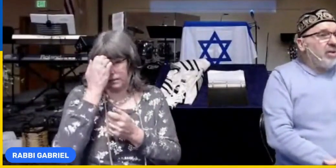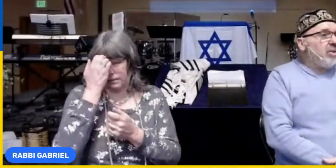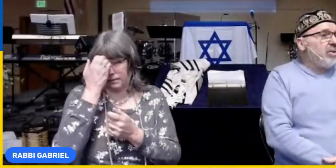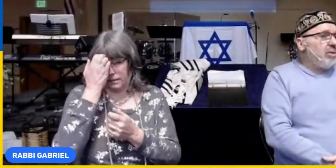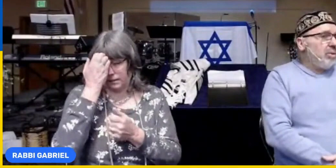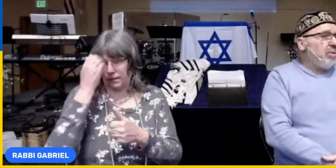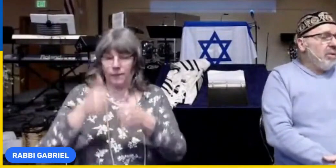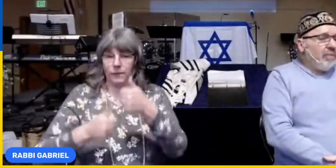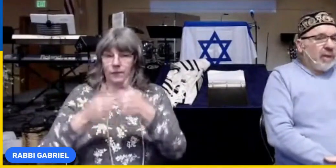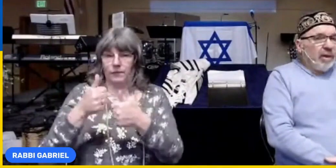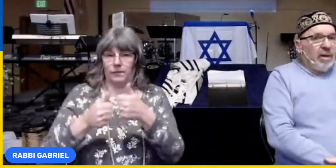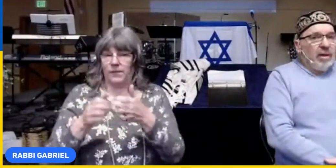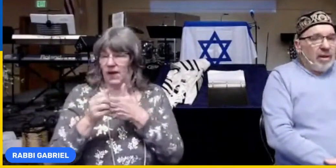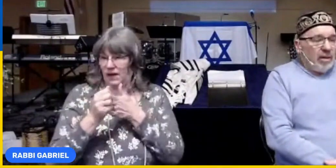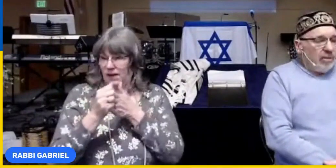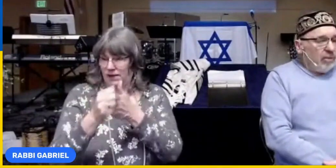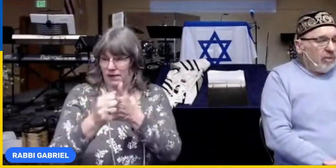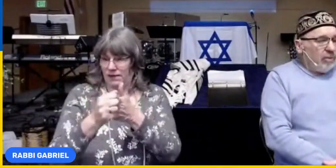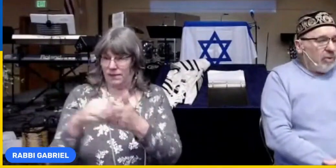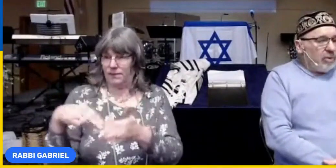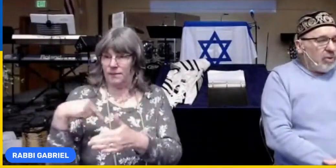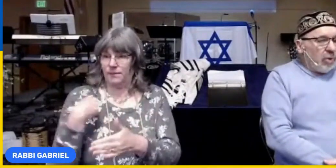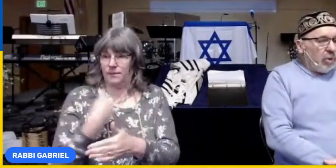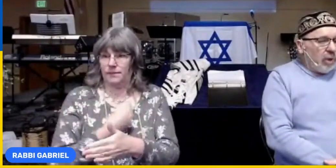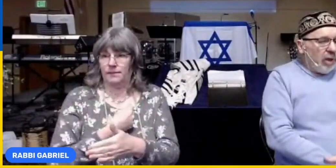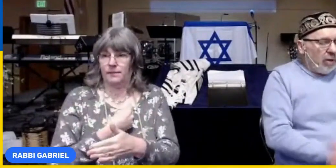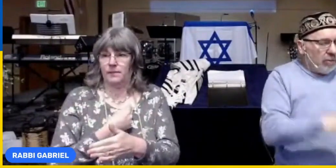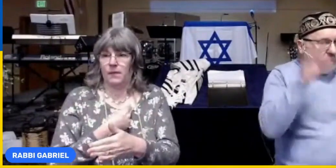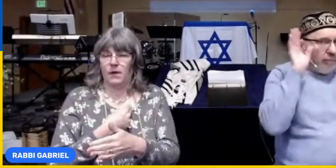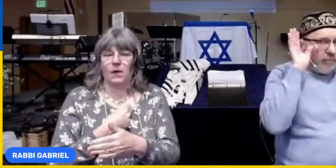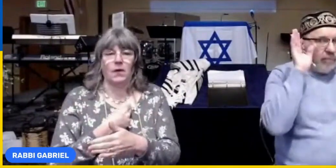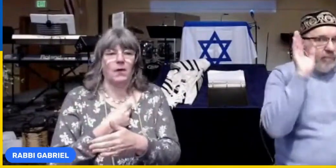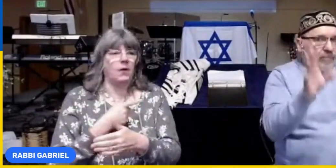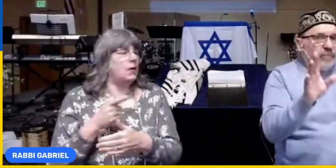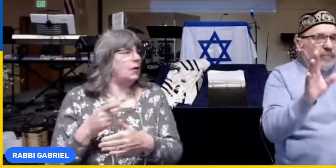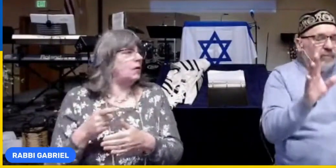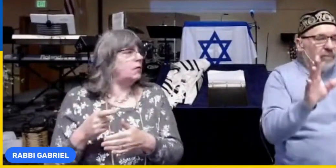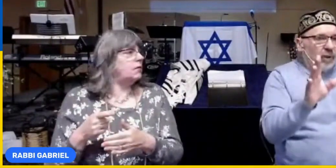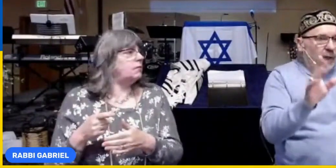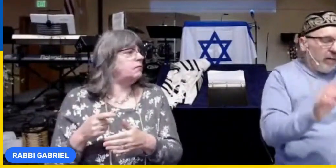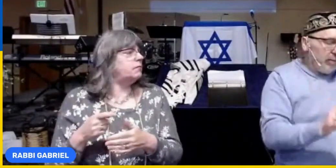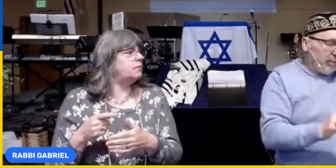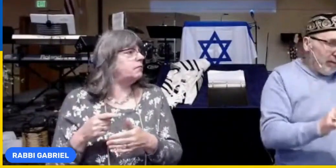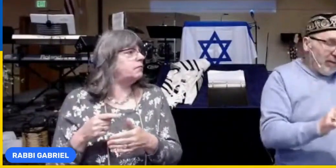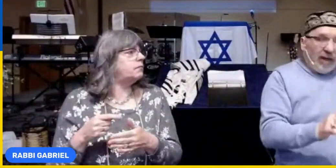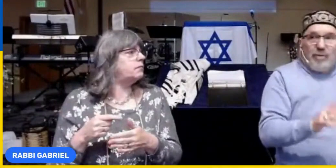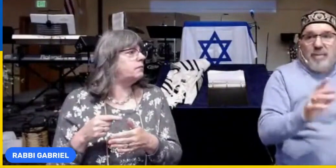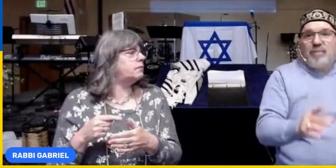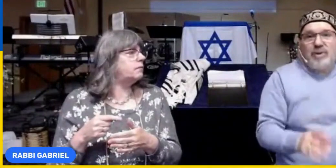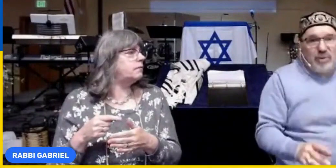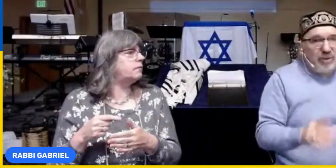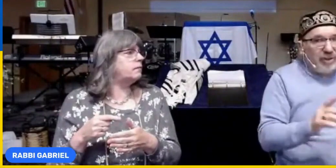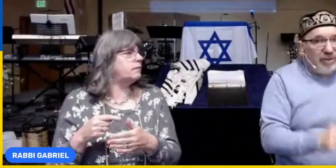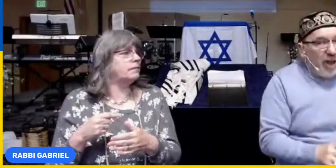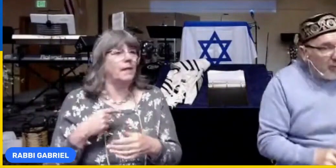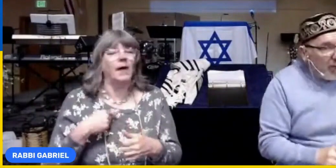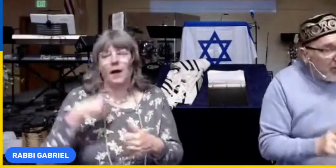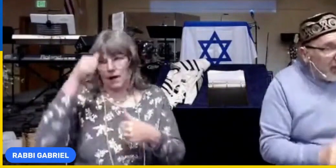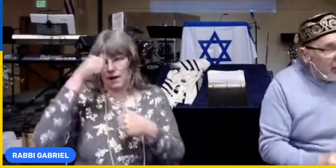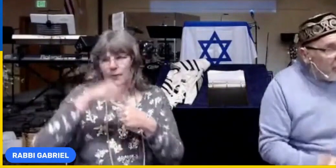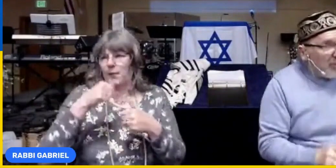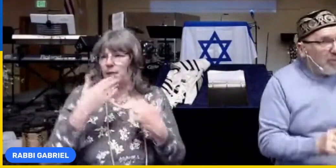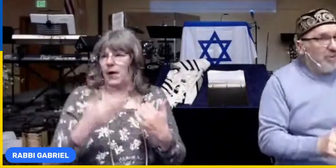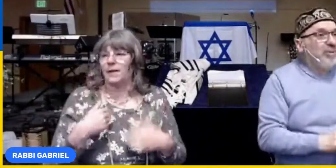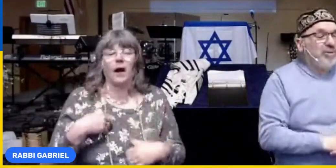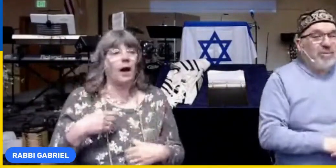which leads us to the story of, okay, I remember there was